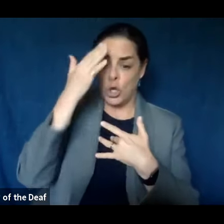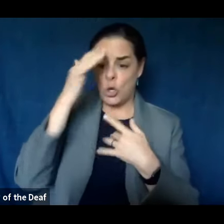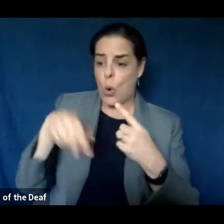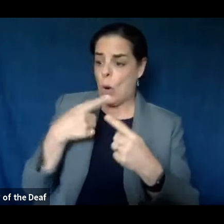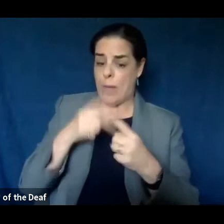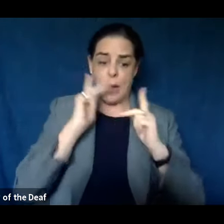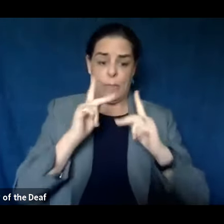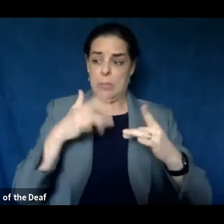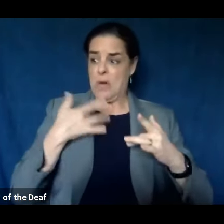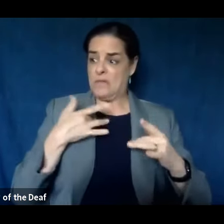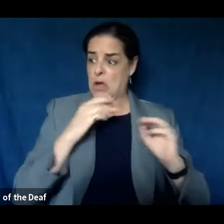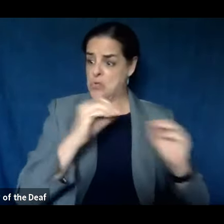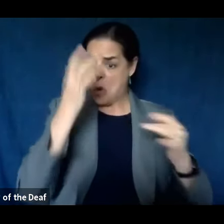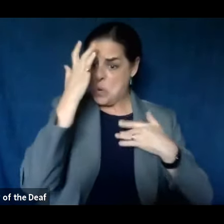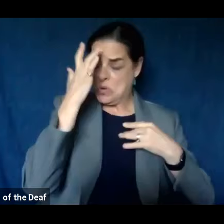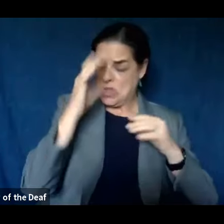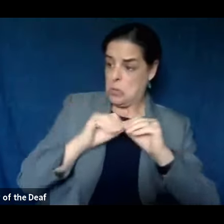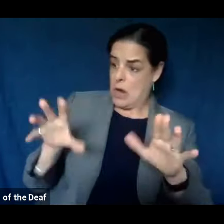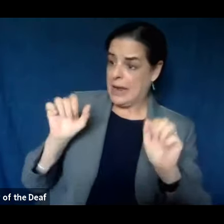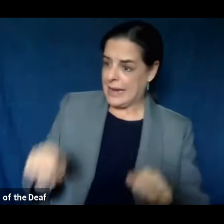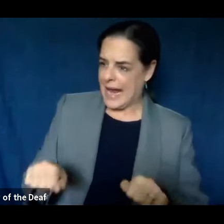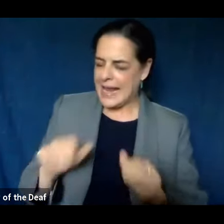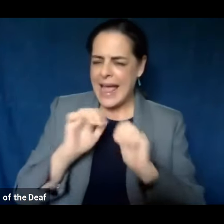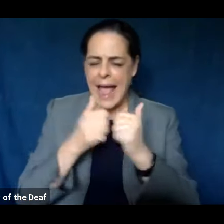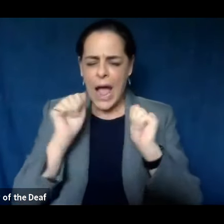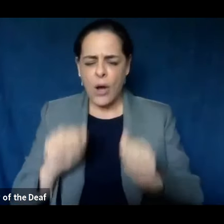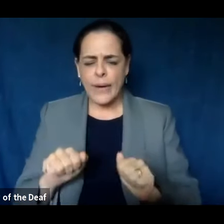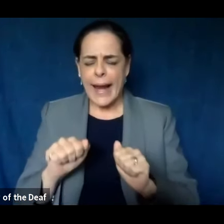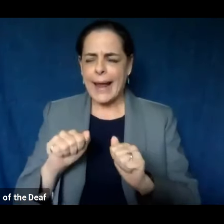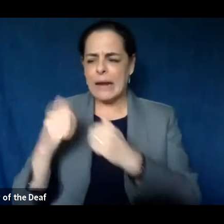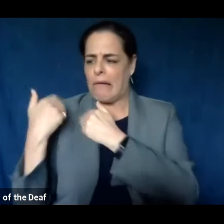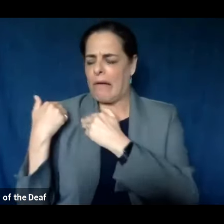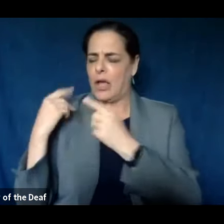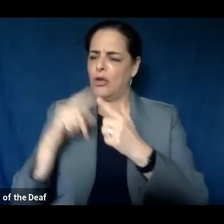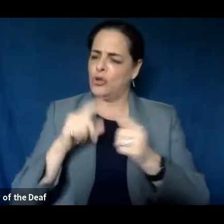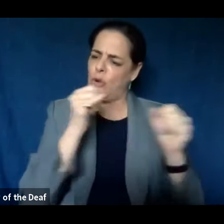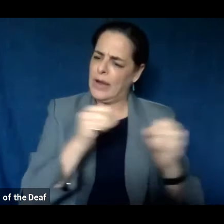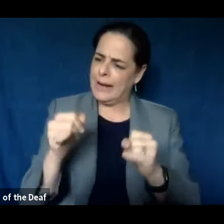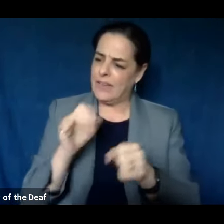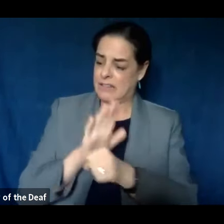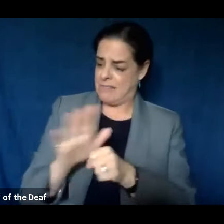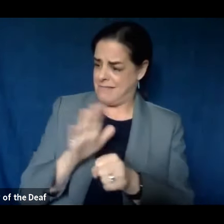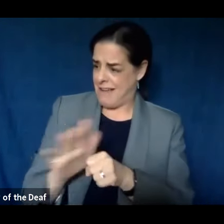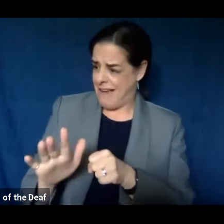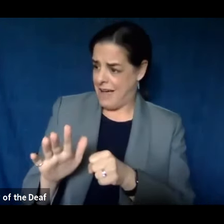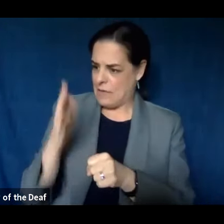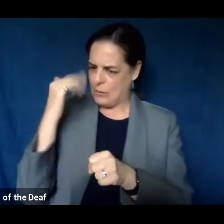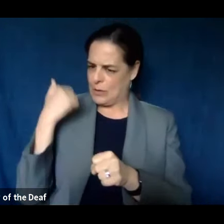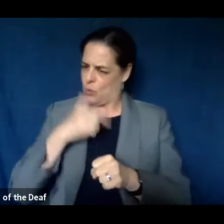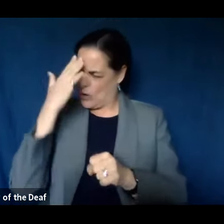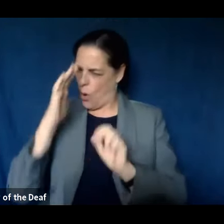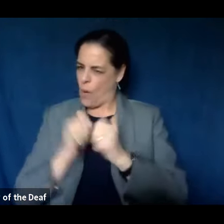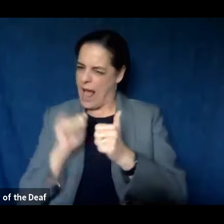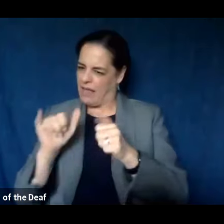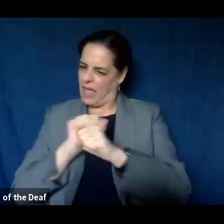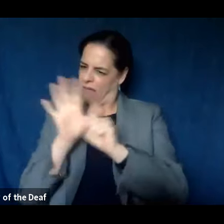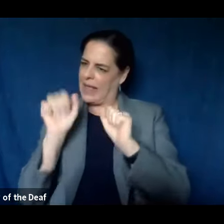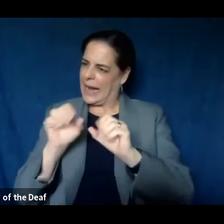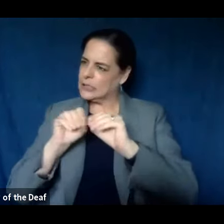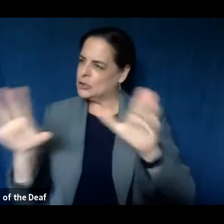transmission. How is putting the responsibility on individuals sufficient, given what we understand about how the virus can be unwittingly